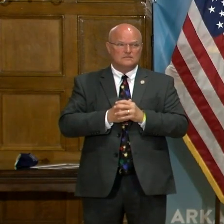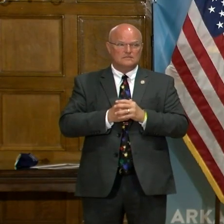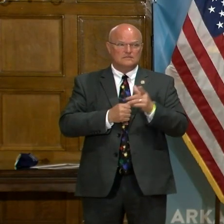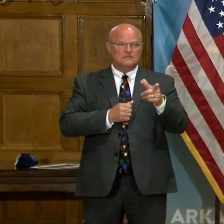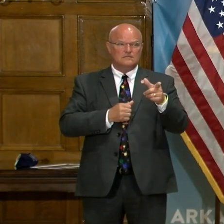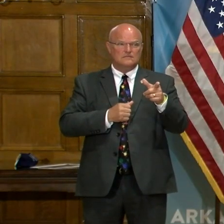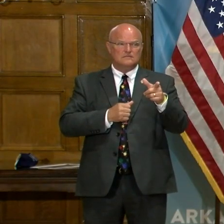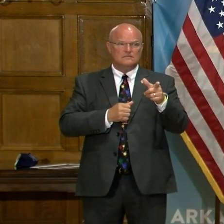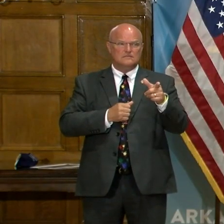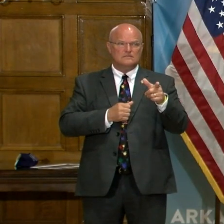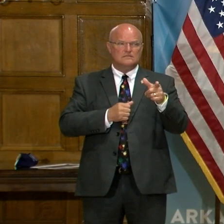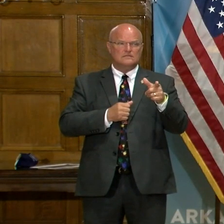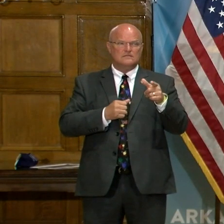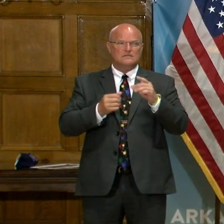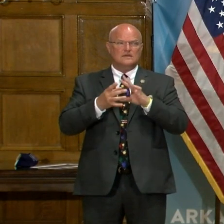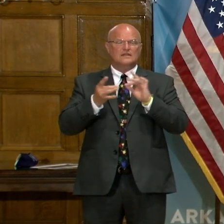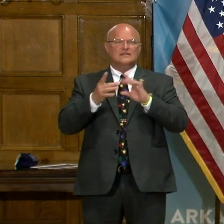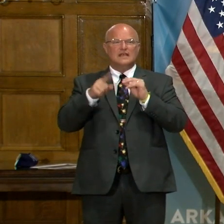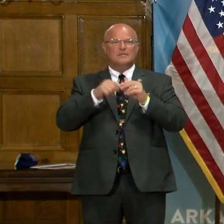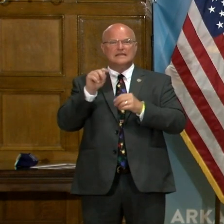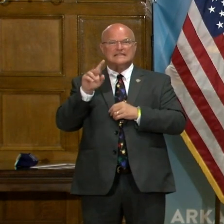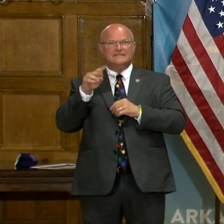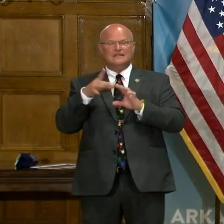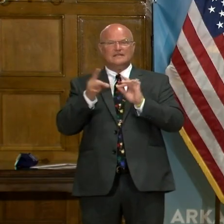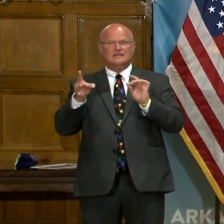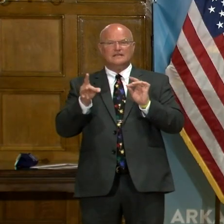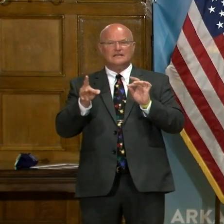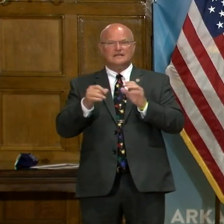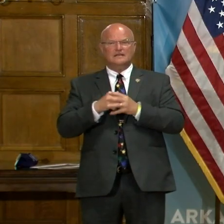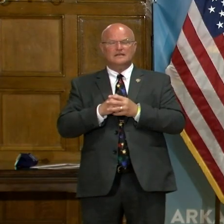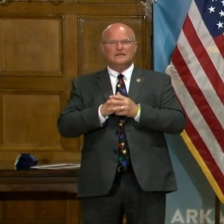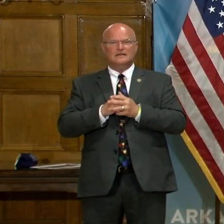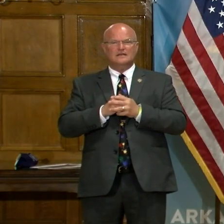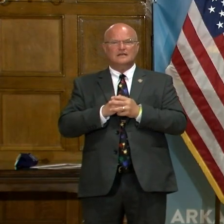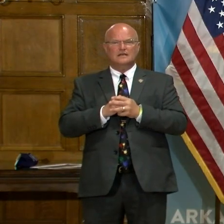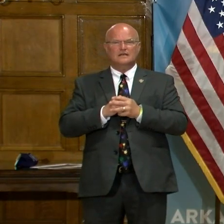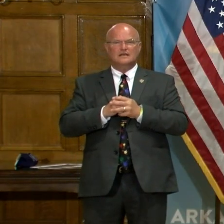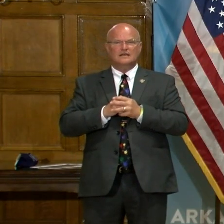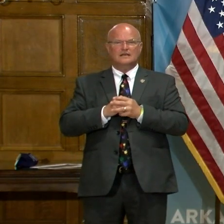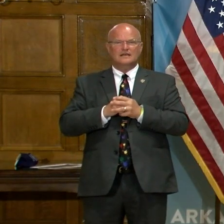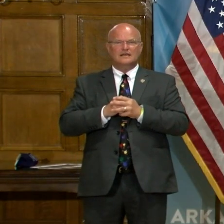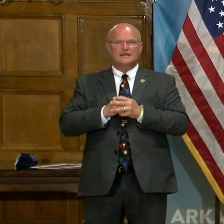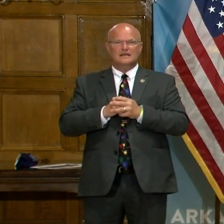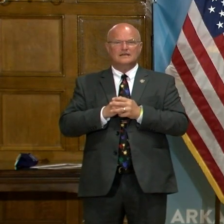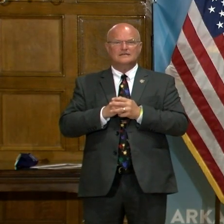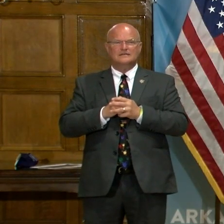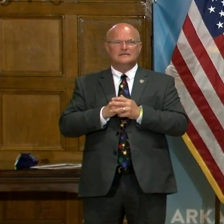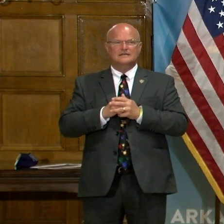make a television Governor, PSA about that? Governor, All right. it's Winnie Rice. Can you take one last question? I can, Winnie.